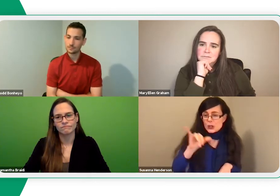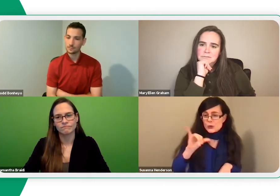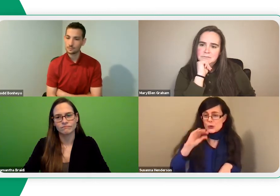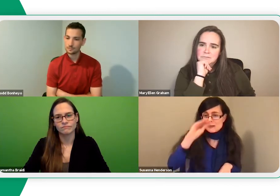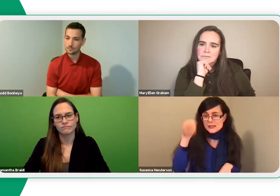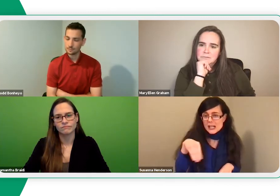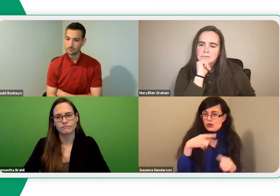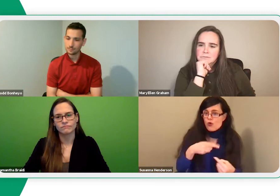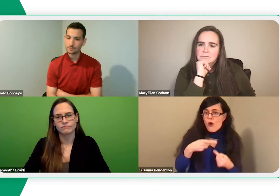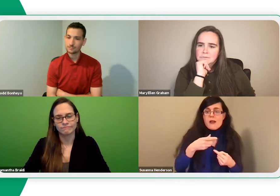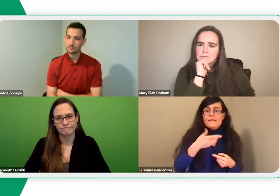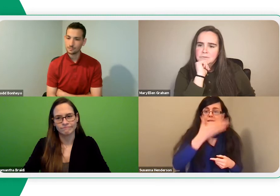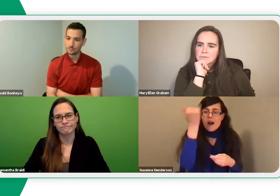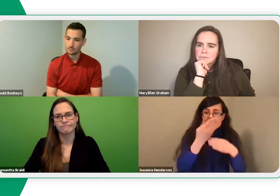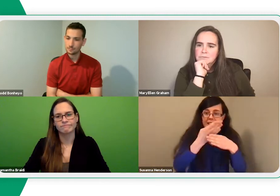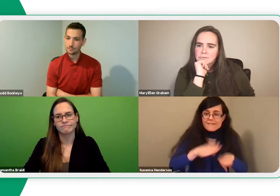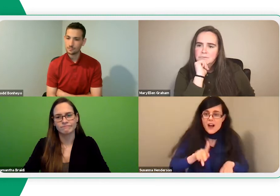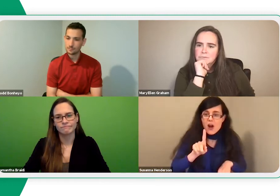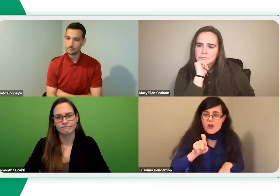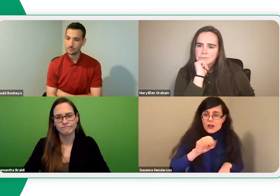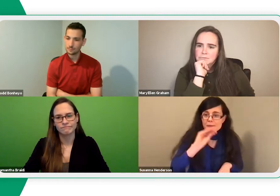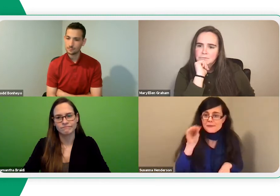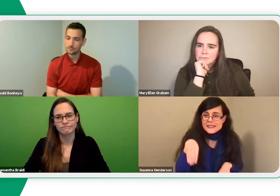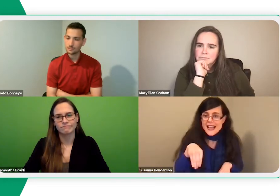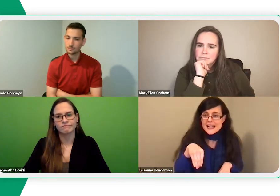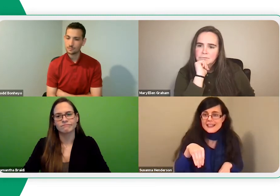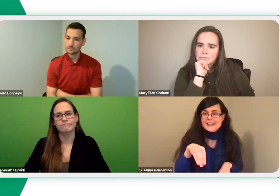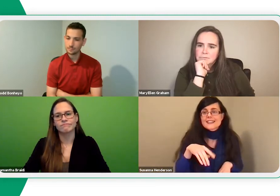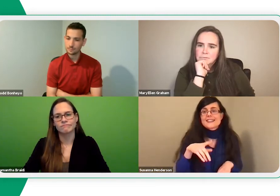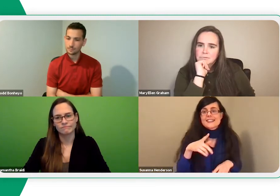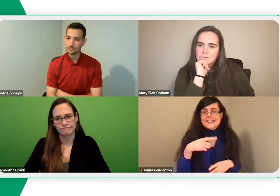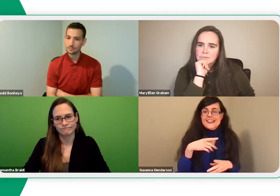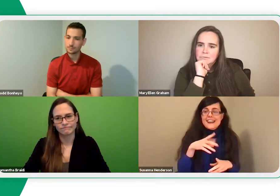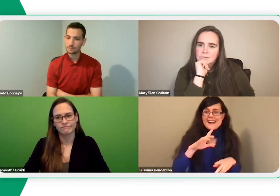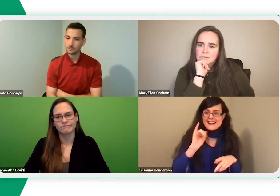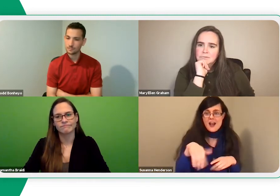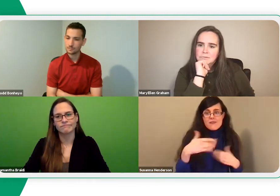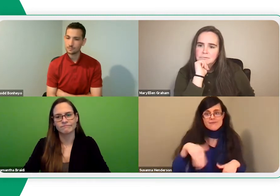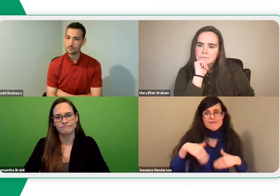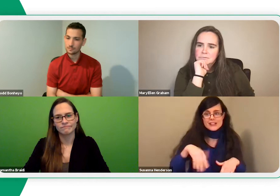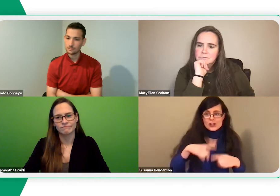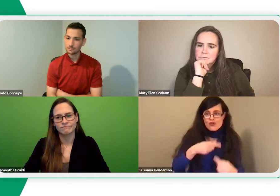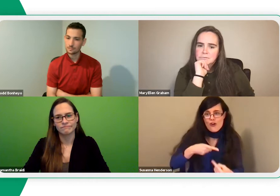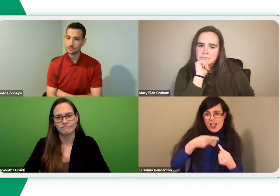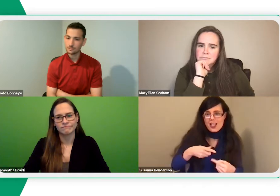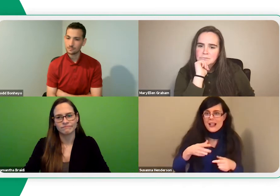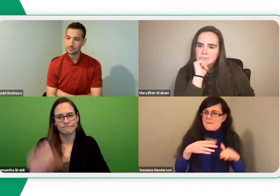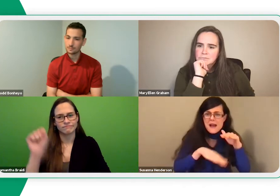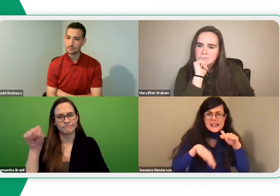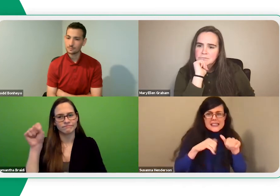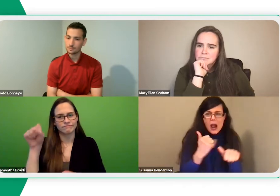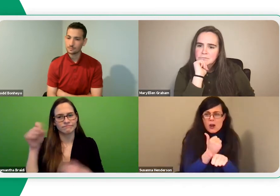struggle. Percentages as well. Percentages are a struggle. They don't know how to divide and determine and figure